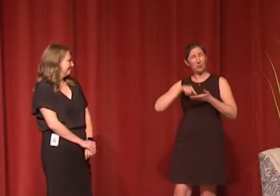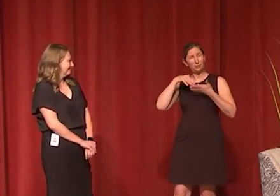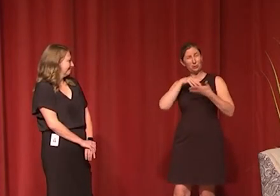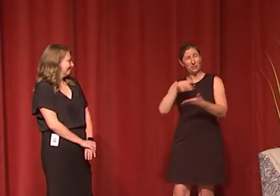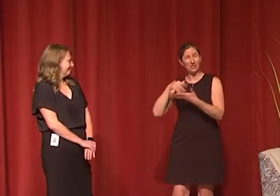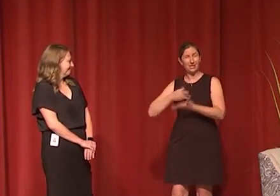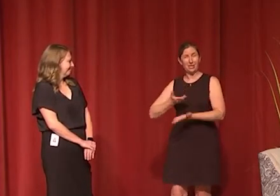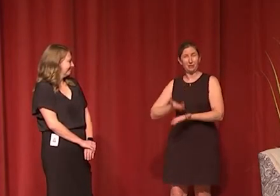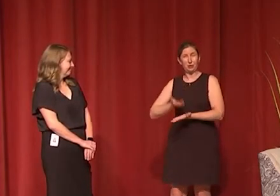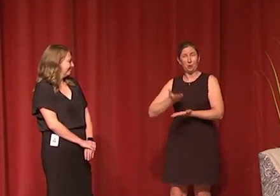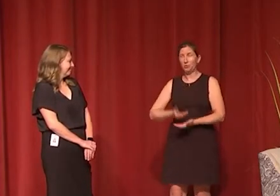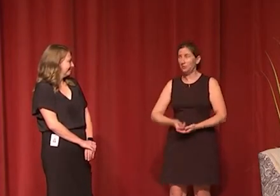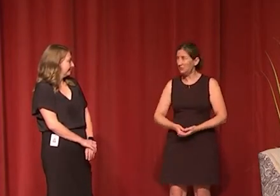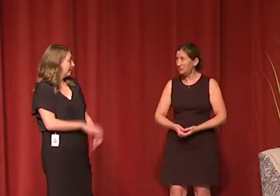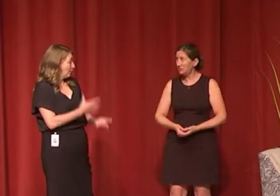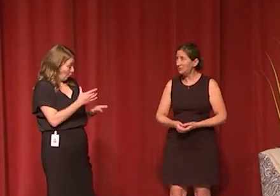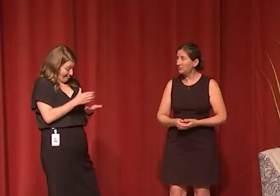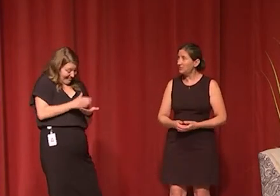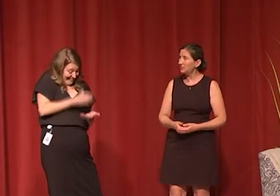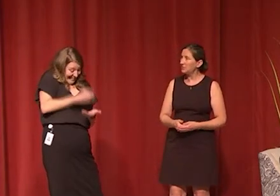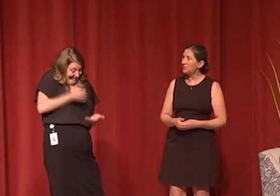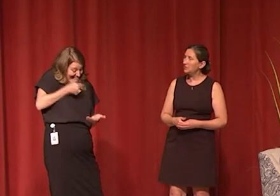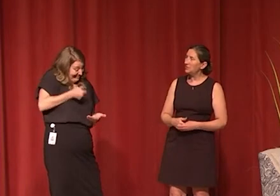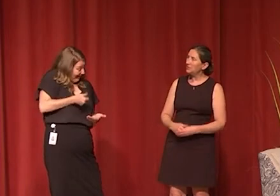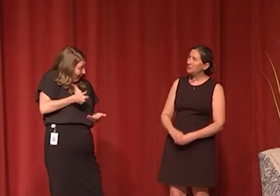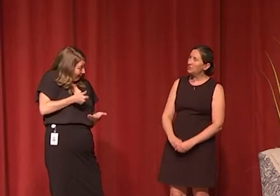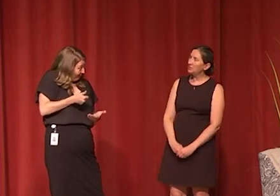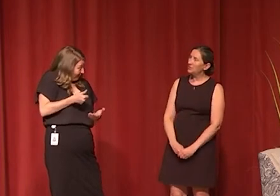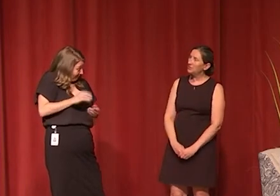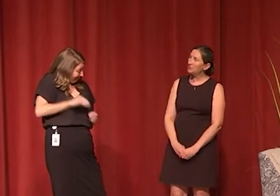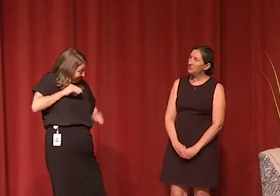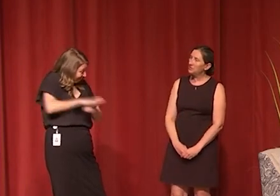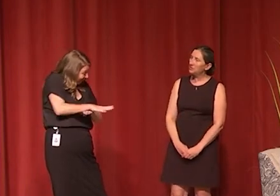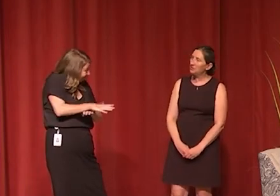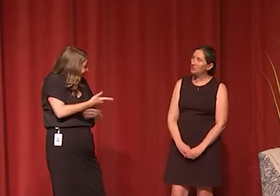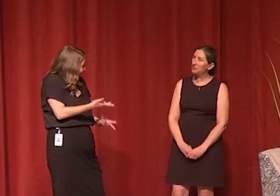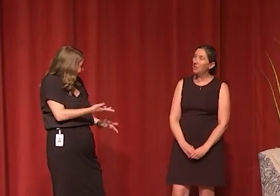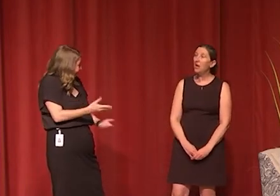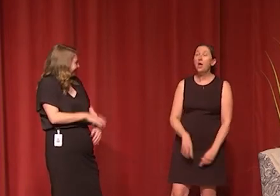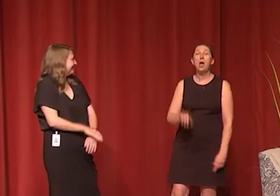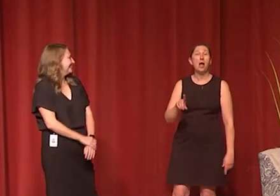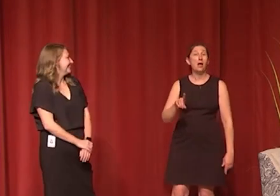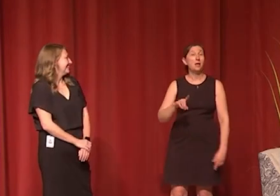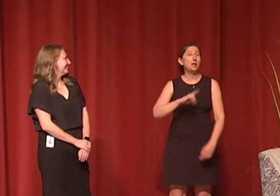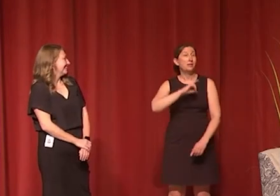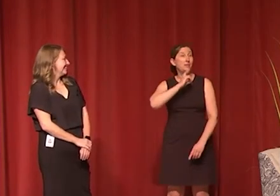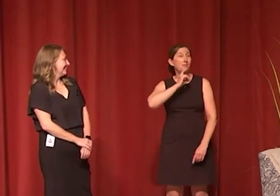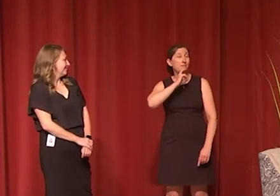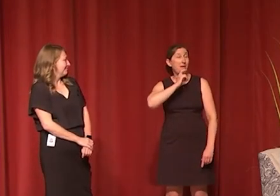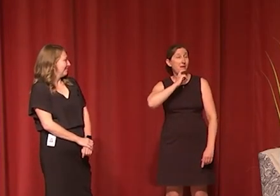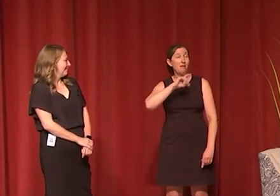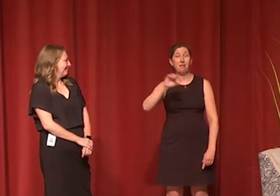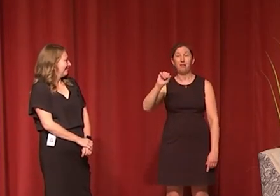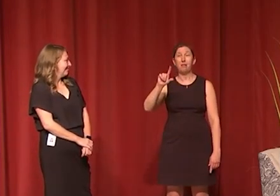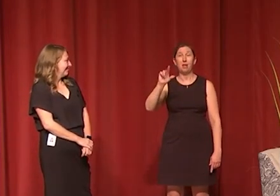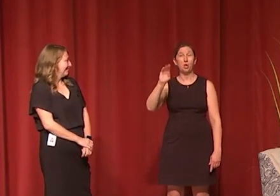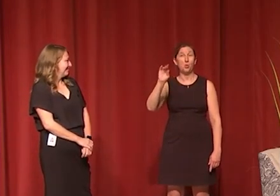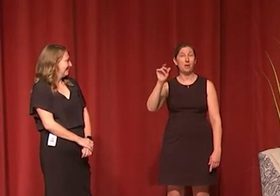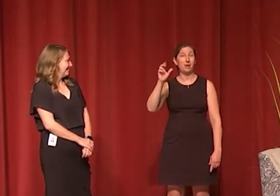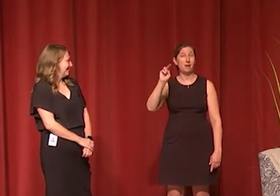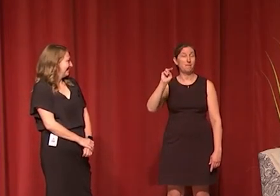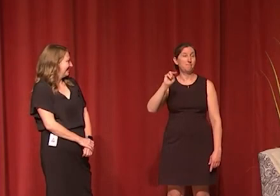don't know. What about those aluminum cans that the soda is in? Not aluminum, thankfully, has been disproven. So people can